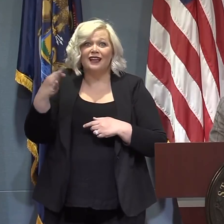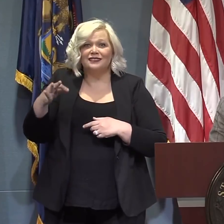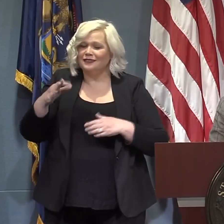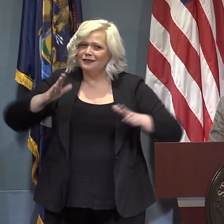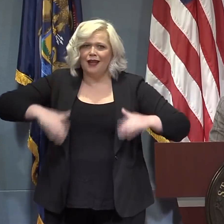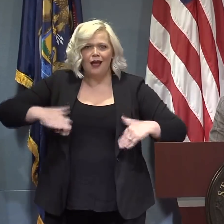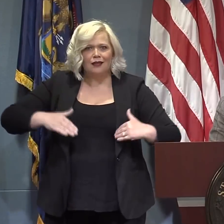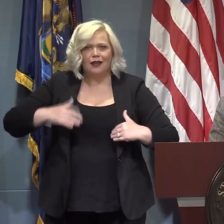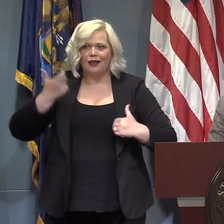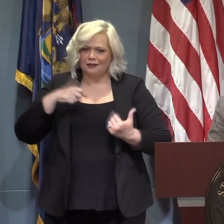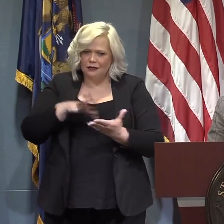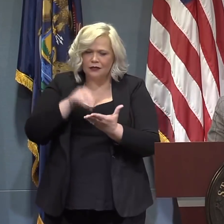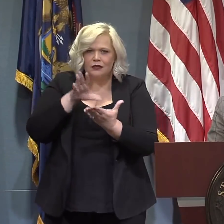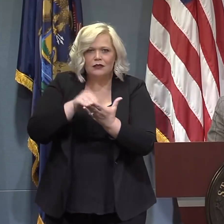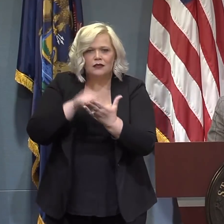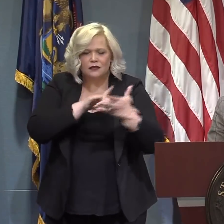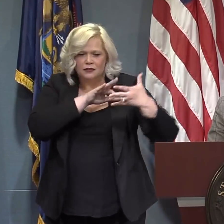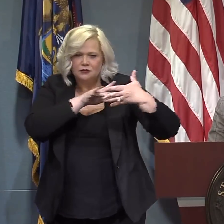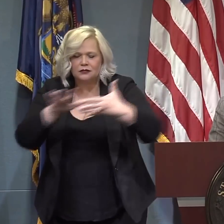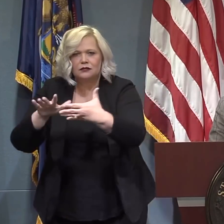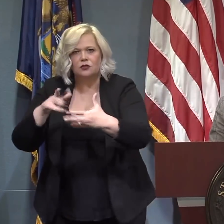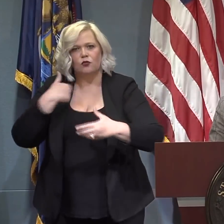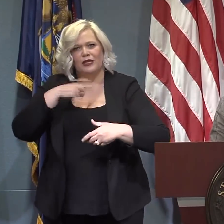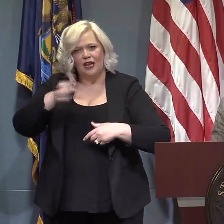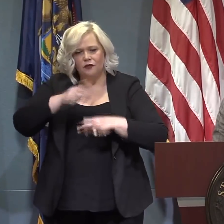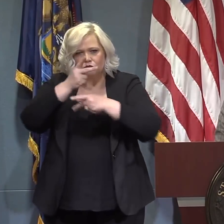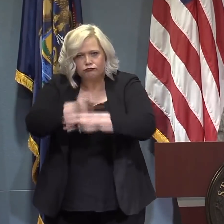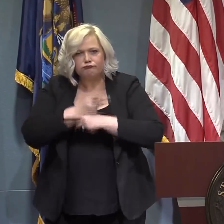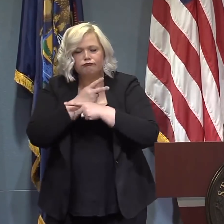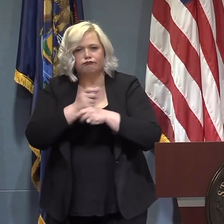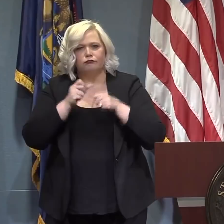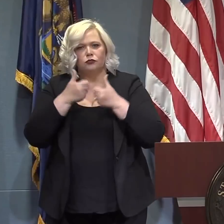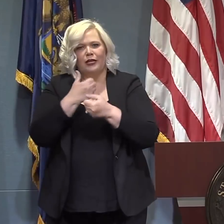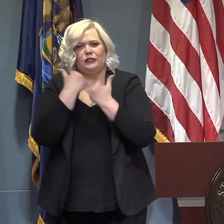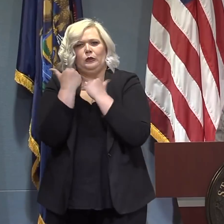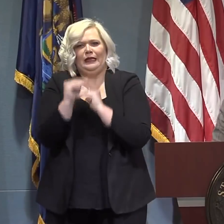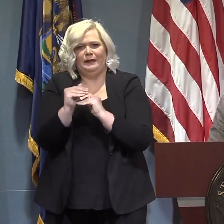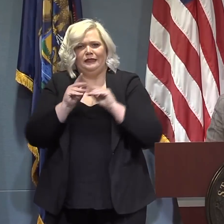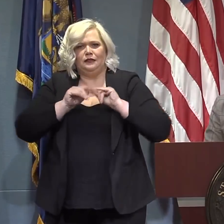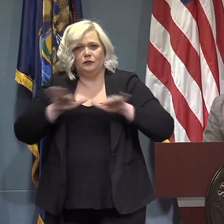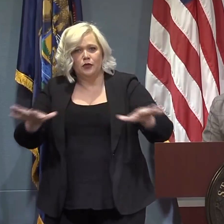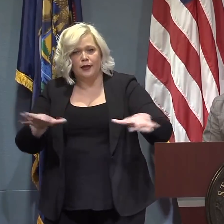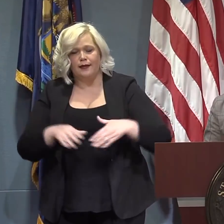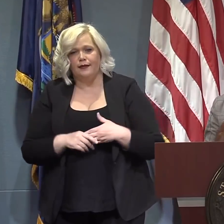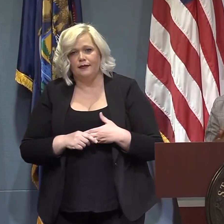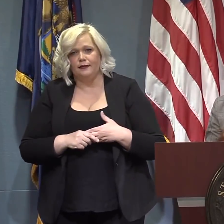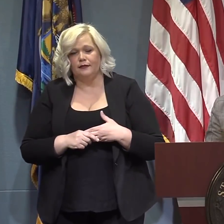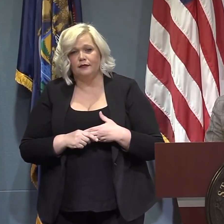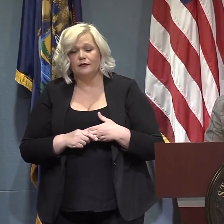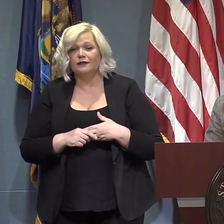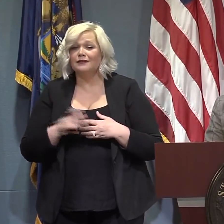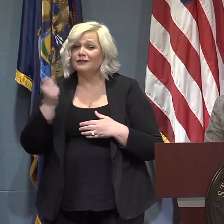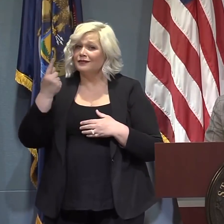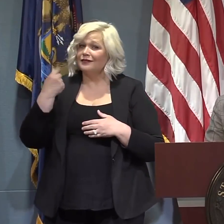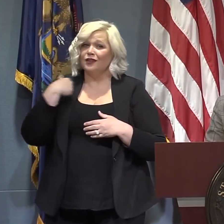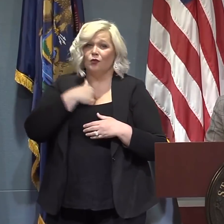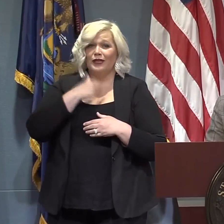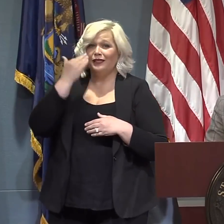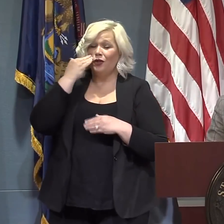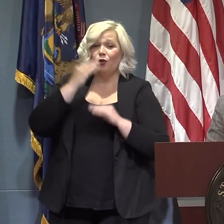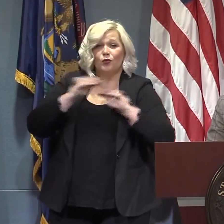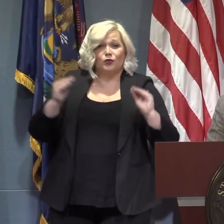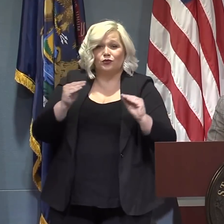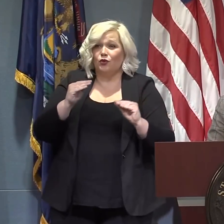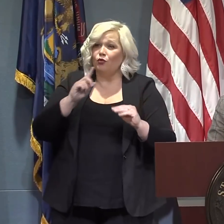must remain vigilant as we seek to contain it. While we know there is no approved treatment